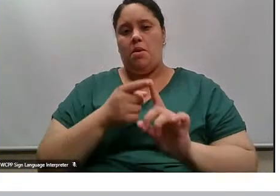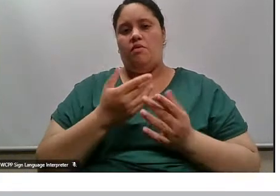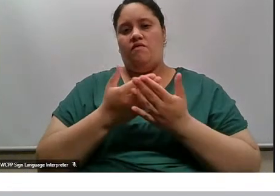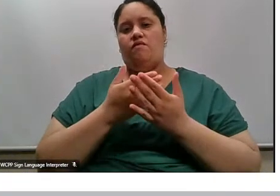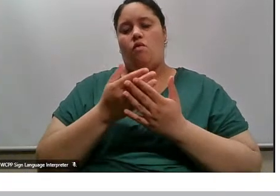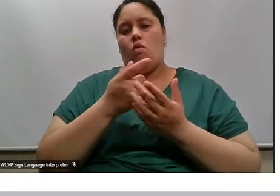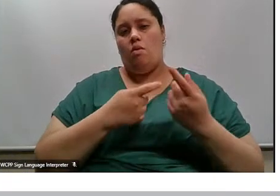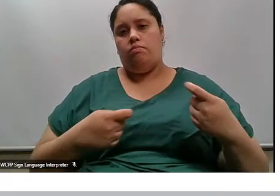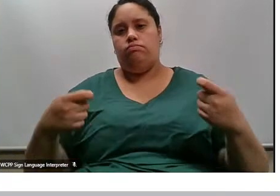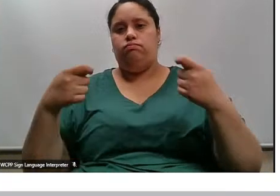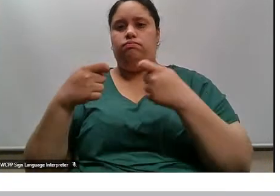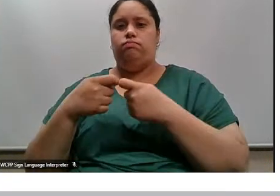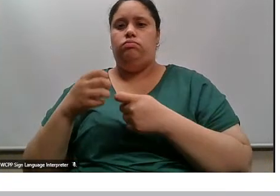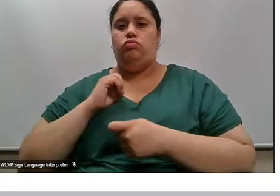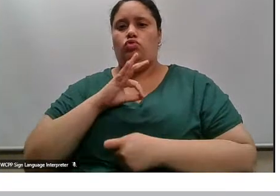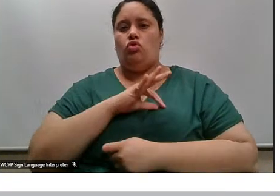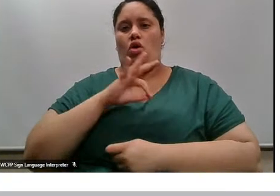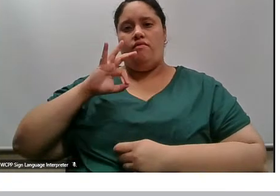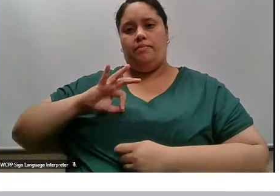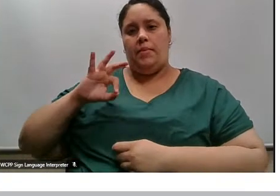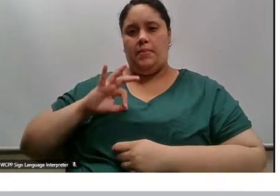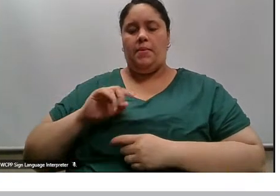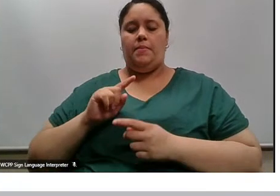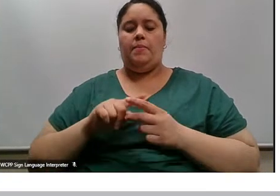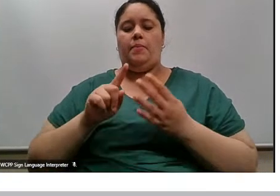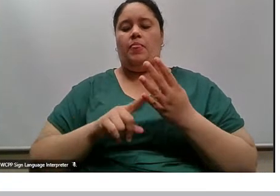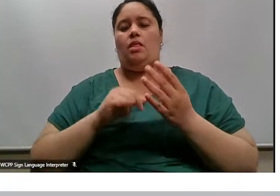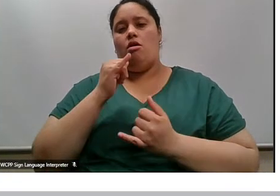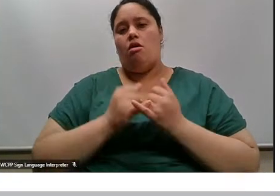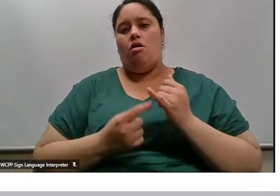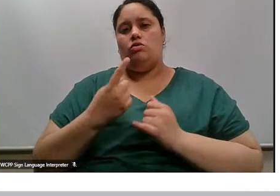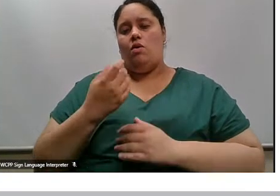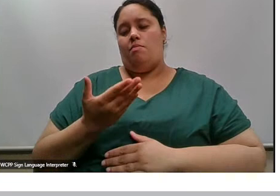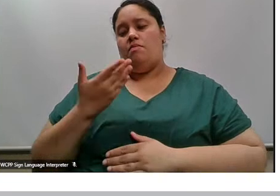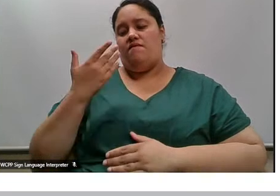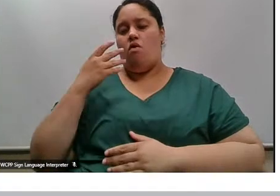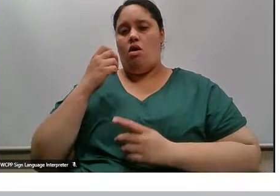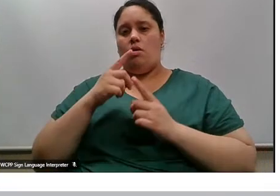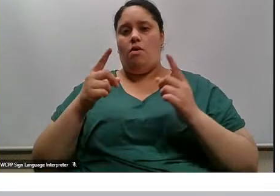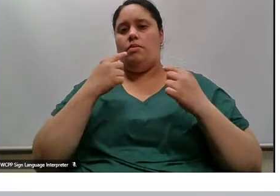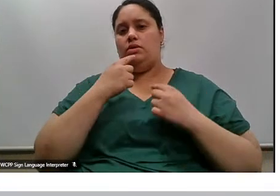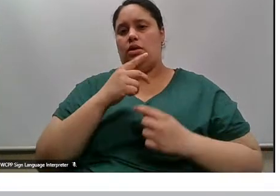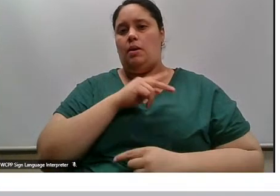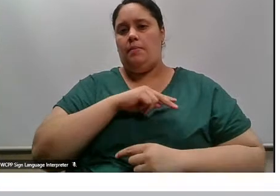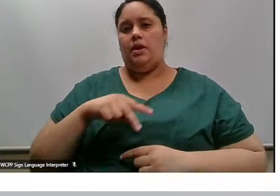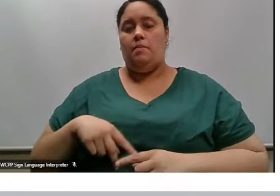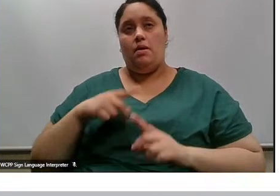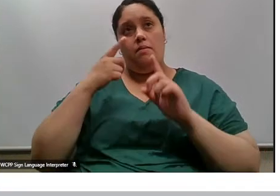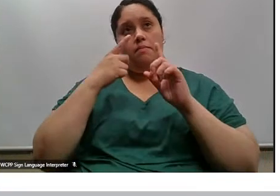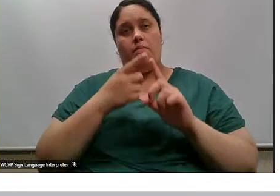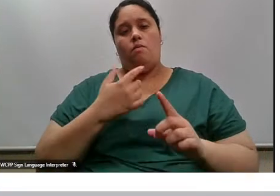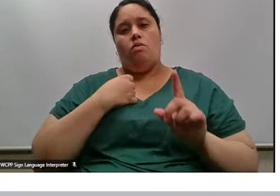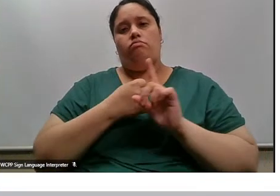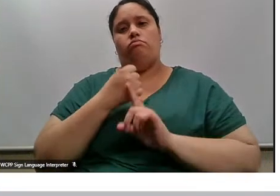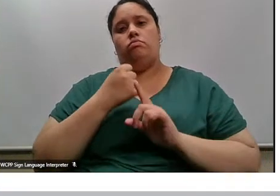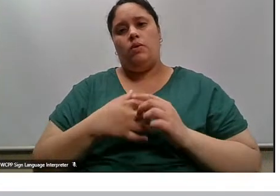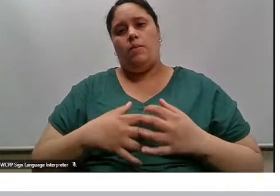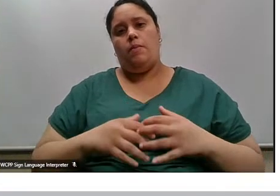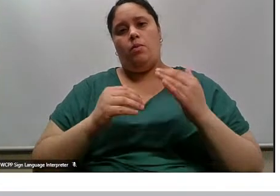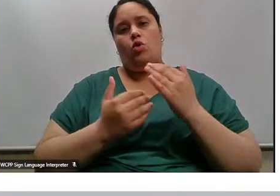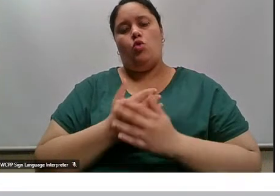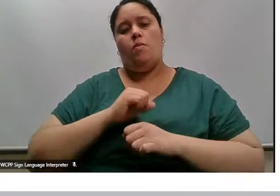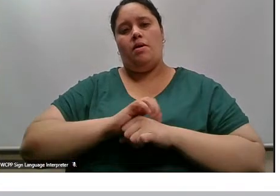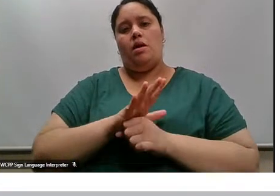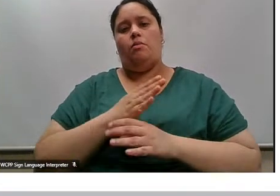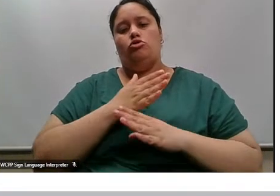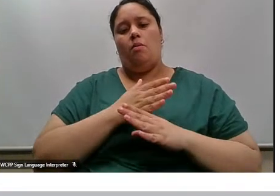of employees. And the last one is earlier, the department mentioned that the premier intends to fight the new pandemic, which is joblessness